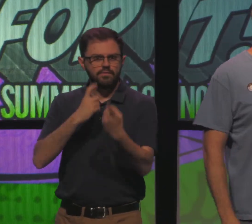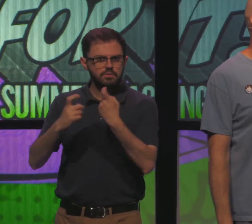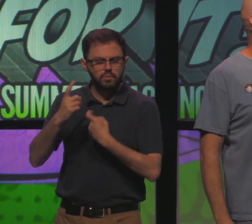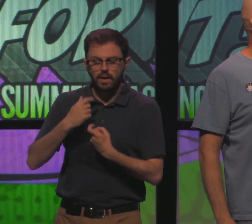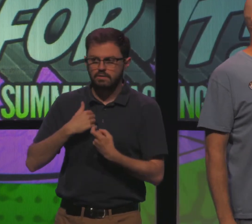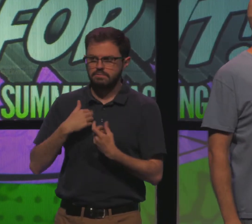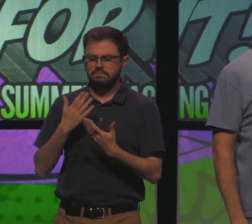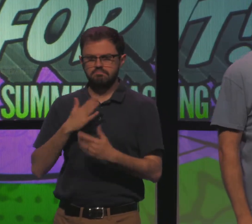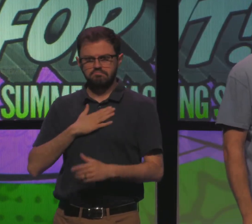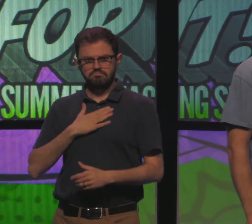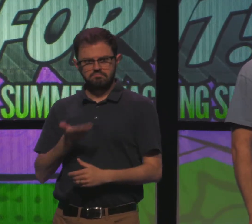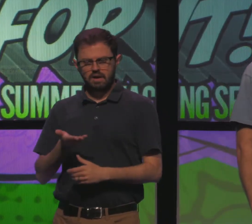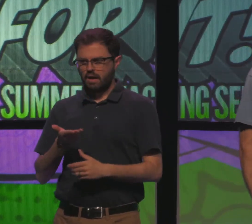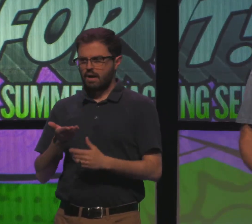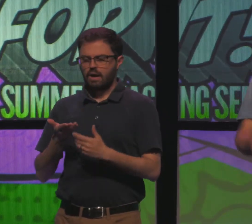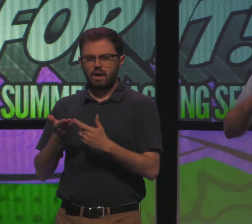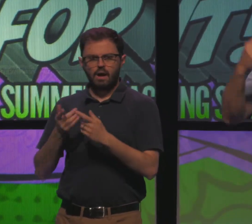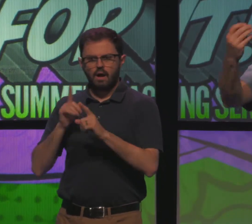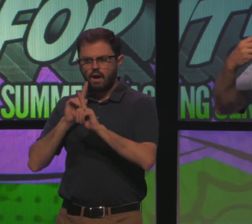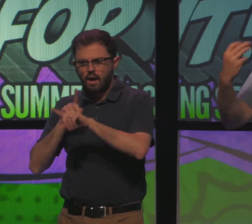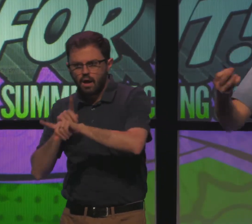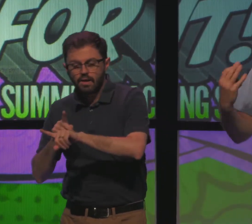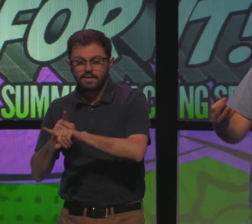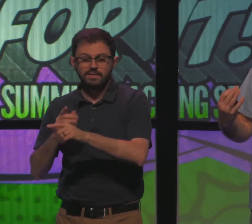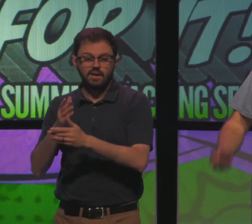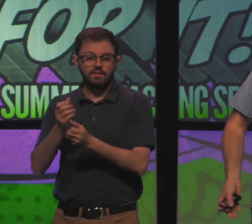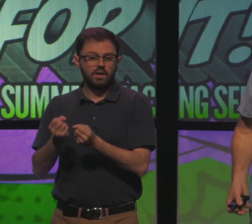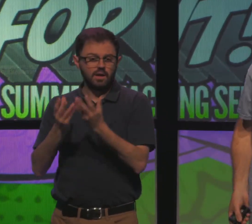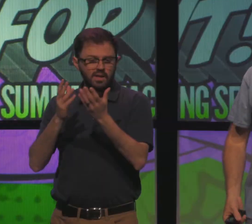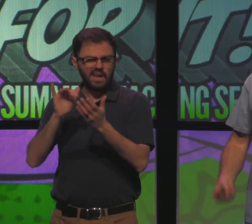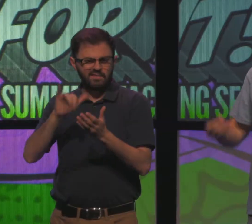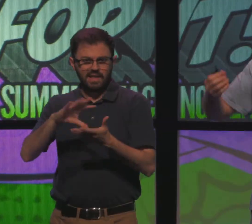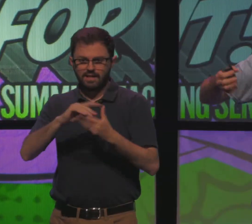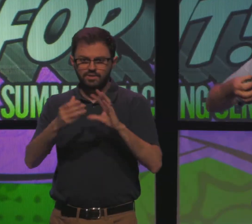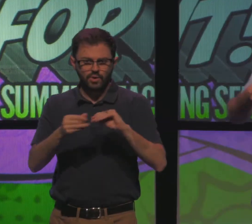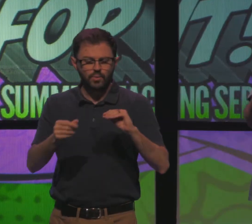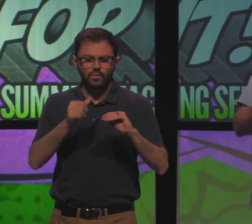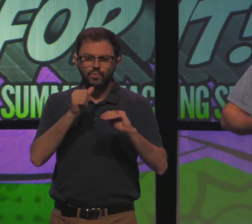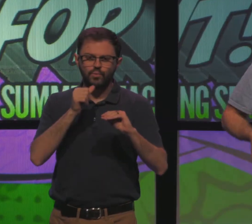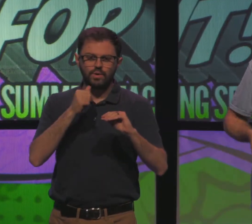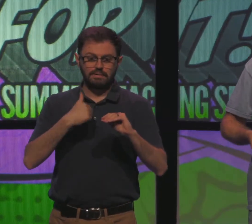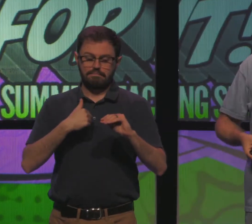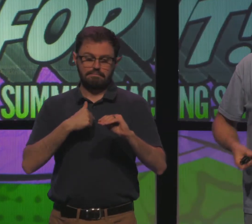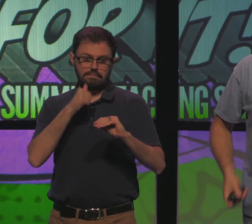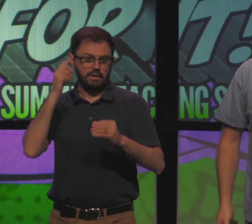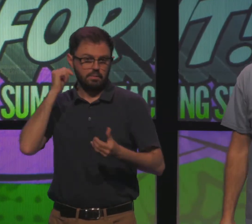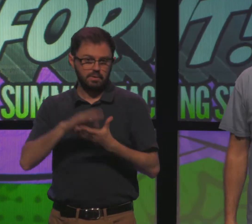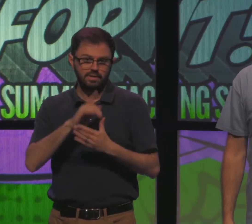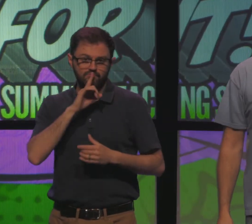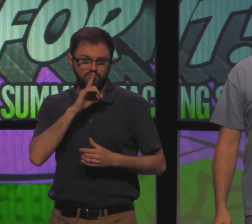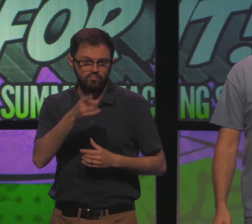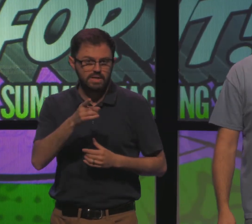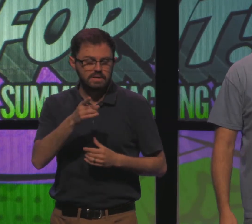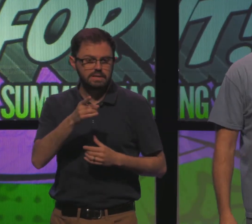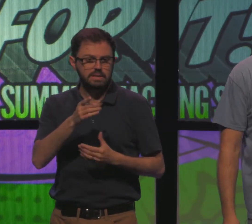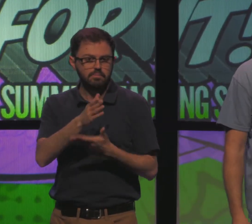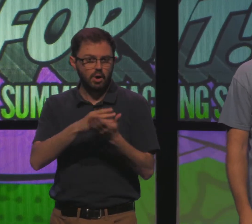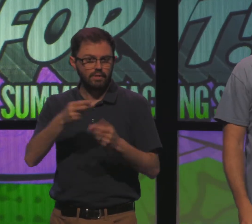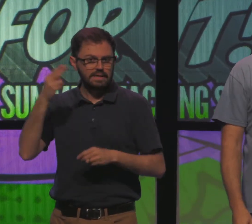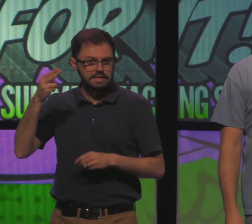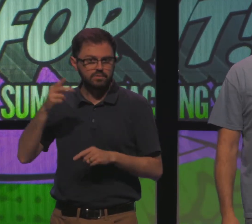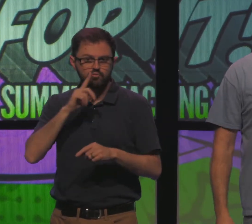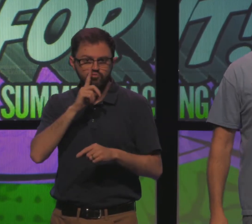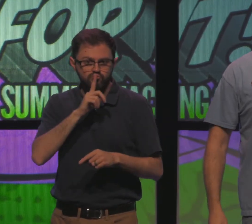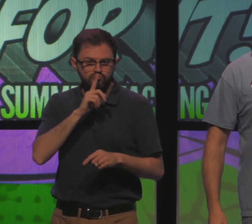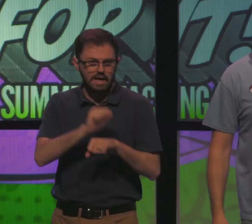myself. But I celebrate that season and I lean into those traditions of lighting a candle because I still believe